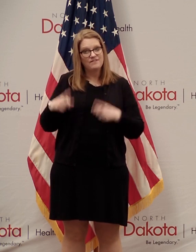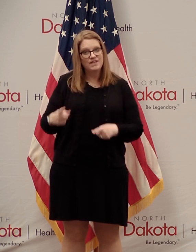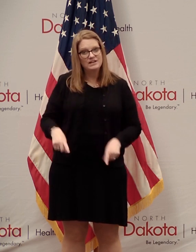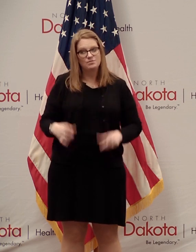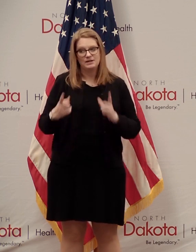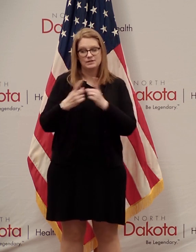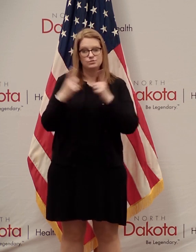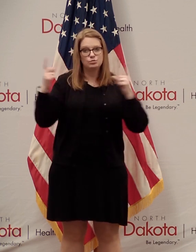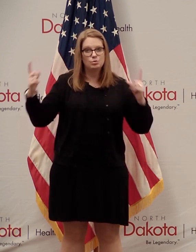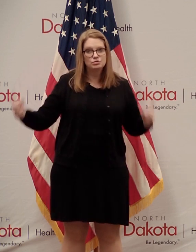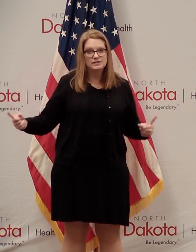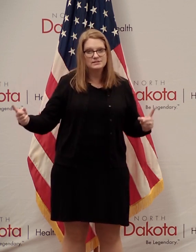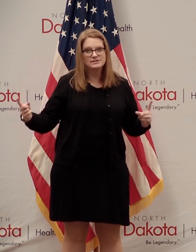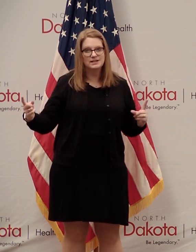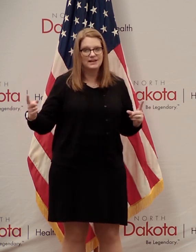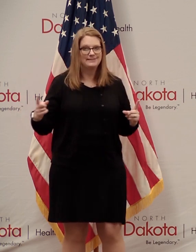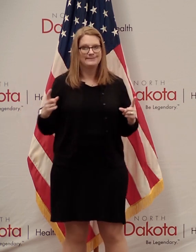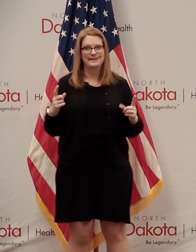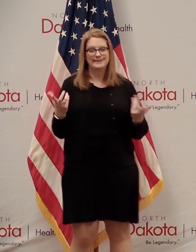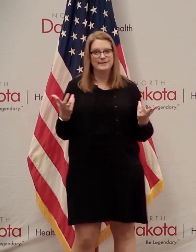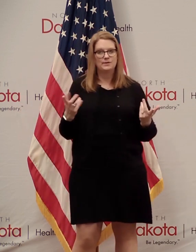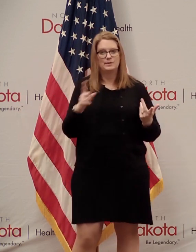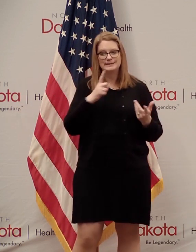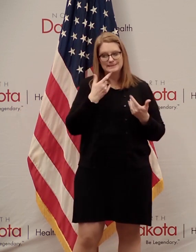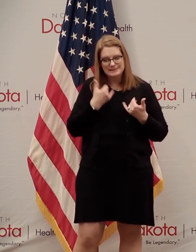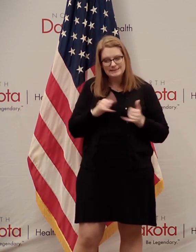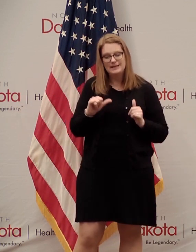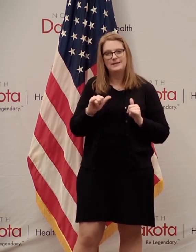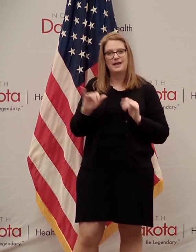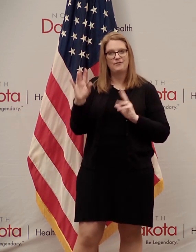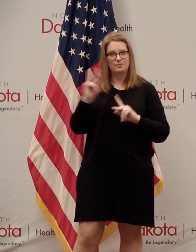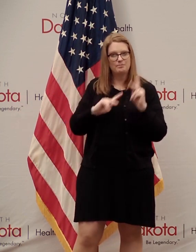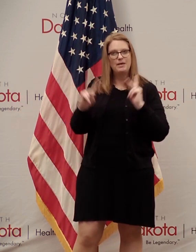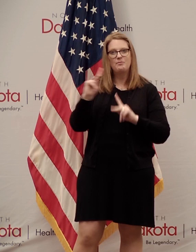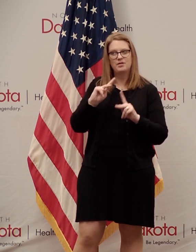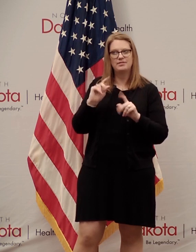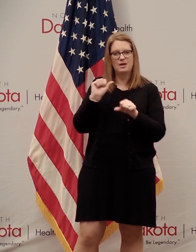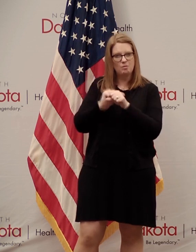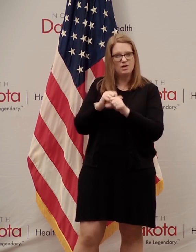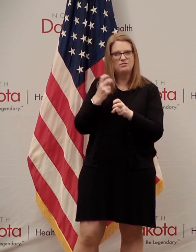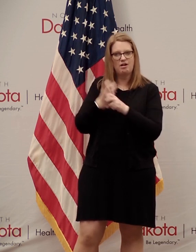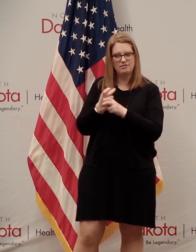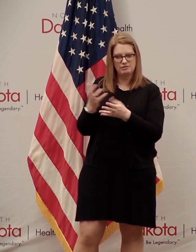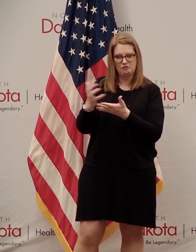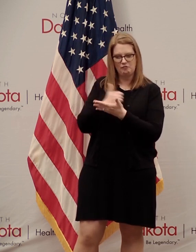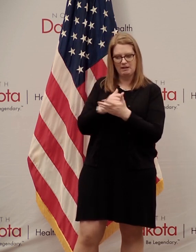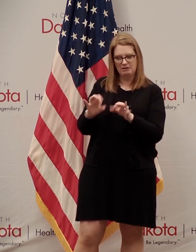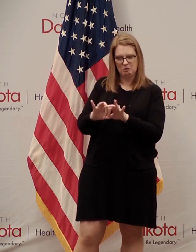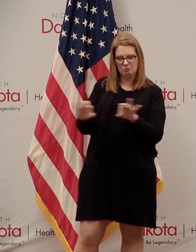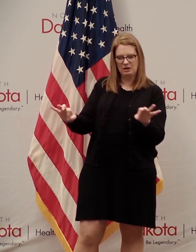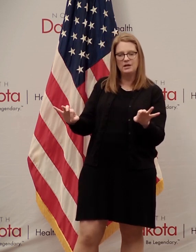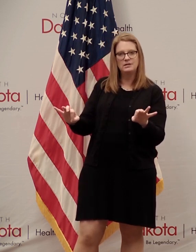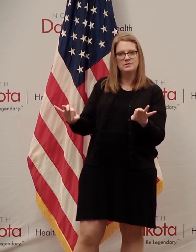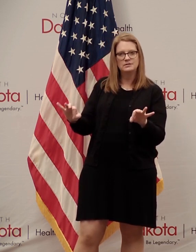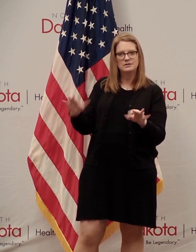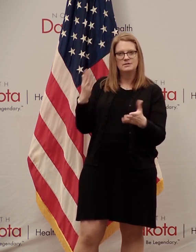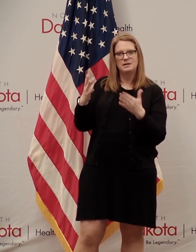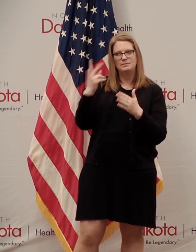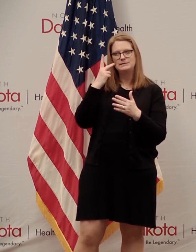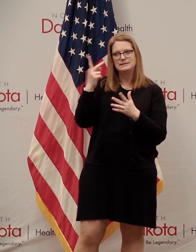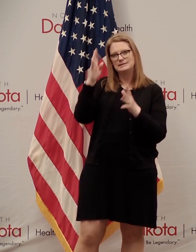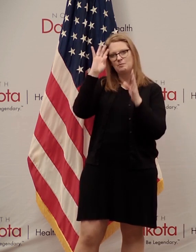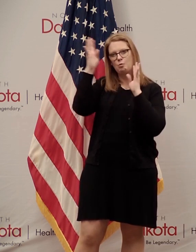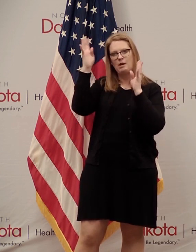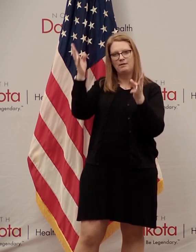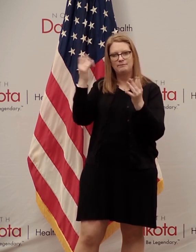social distancing and get it done and not deprive people that have worked for all those years to get a degree. And maybe we'll see some, creative